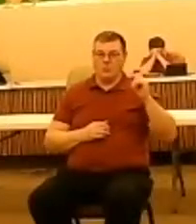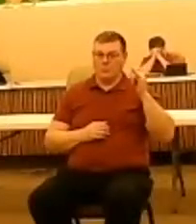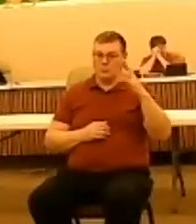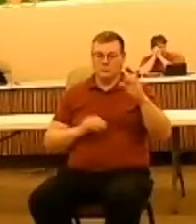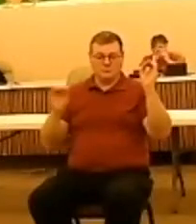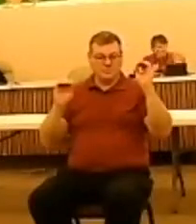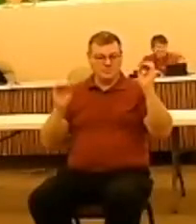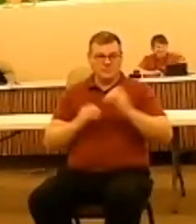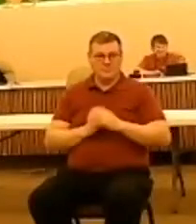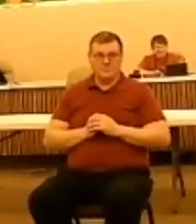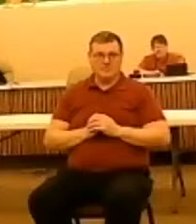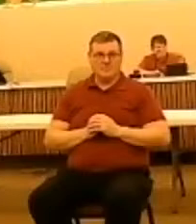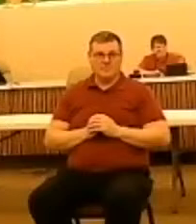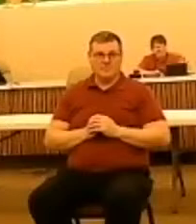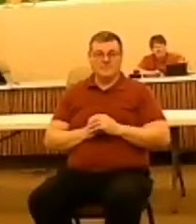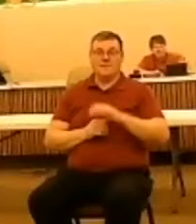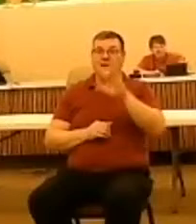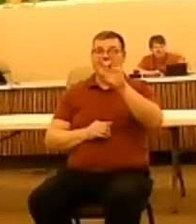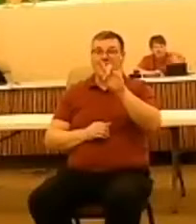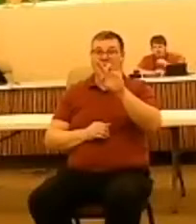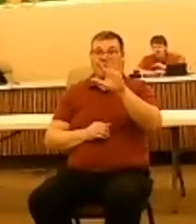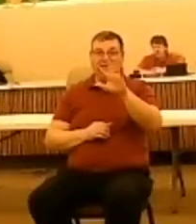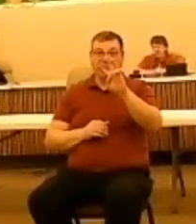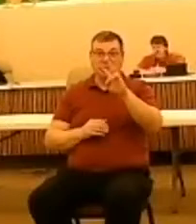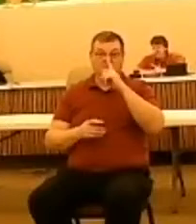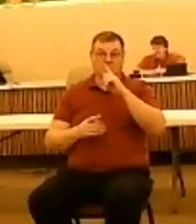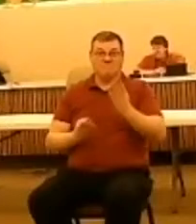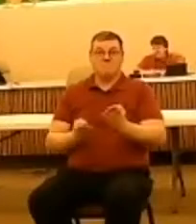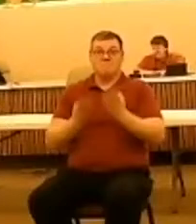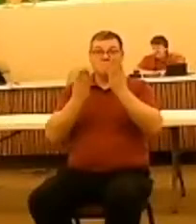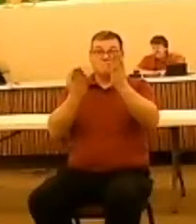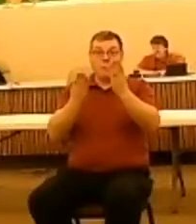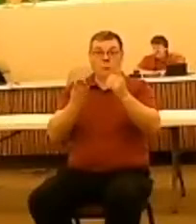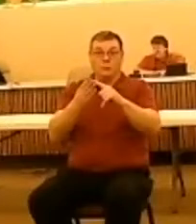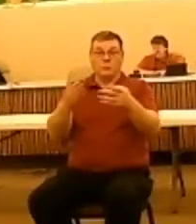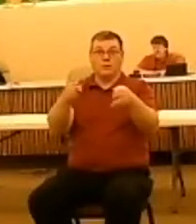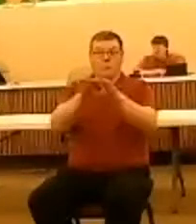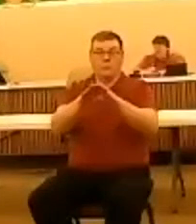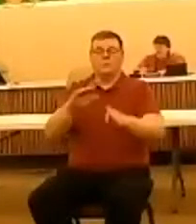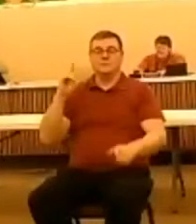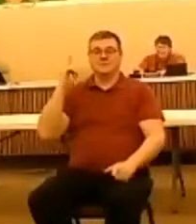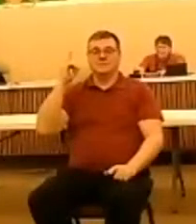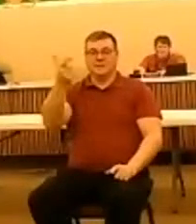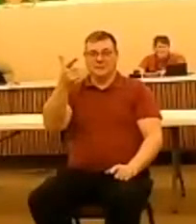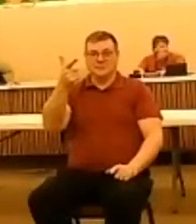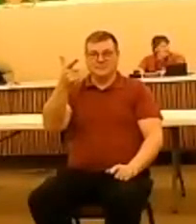sir. Okay, then at 8:56, can I get a motion to adjourn? So moved. Seconded.